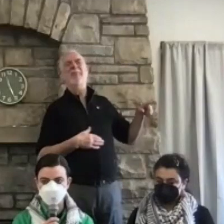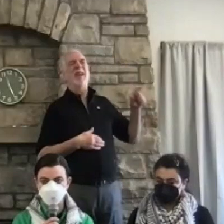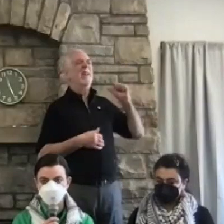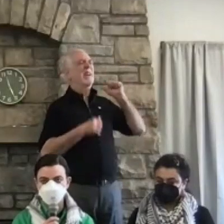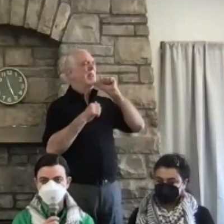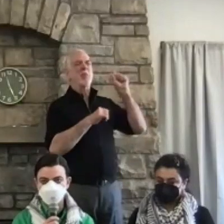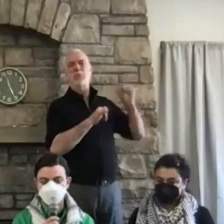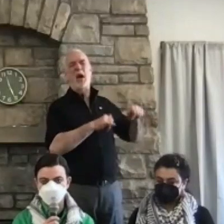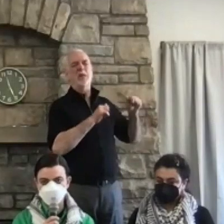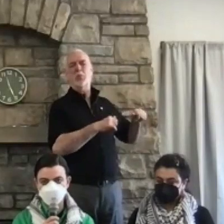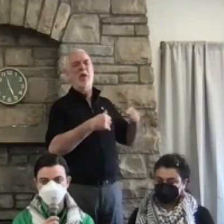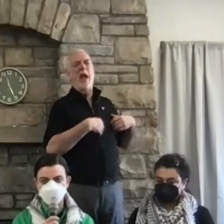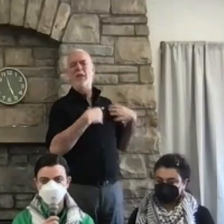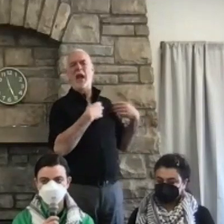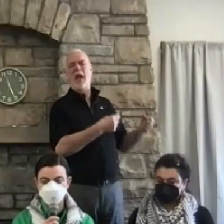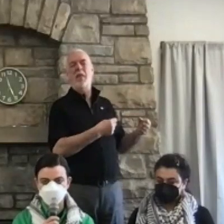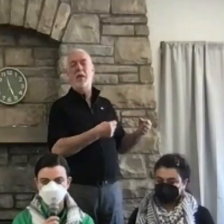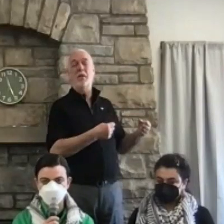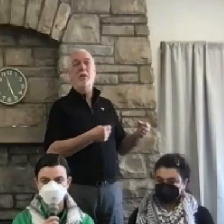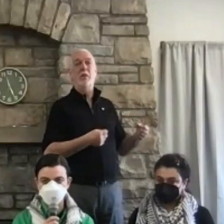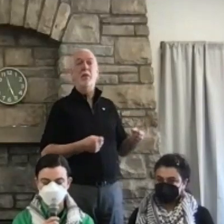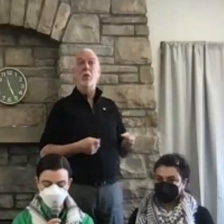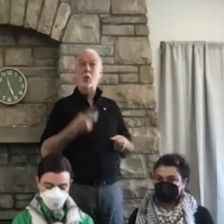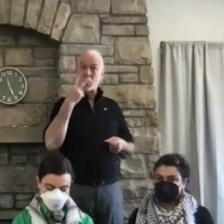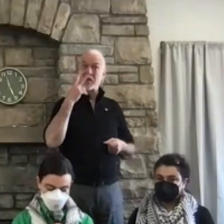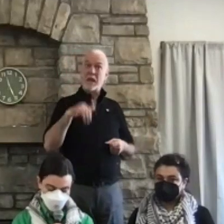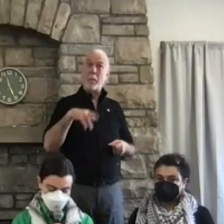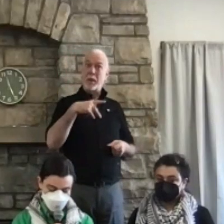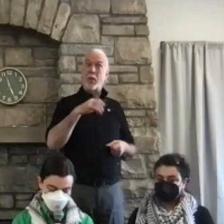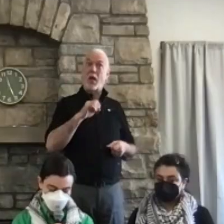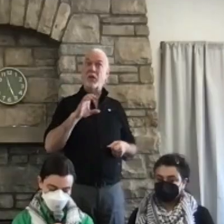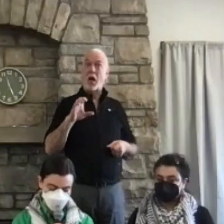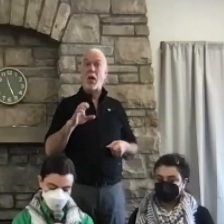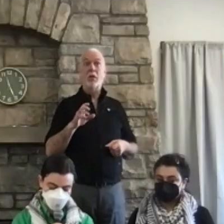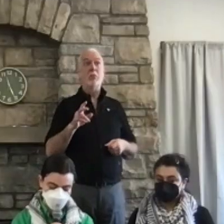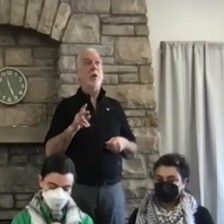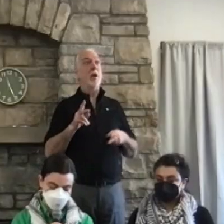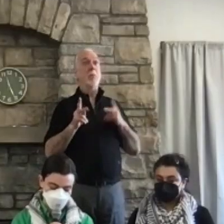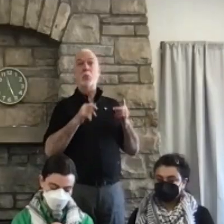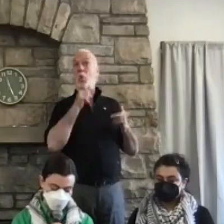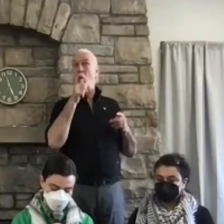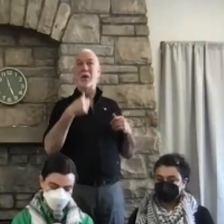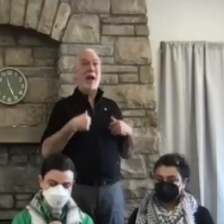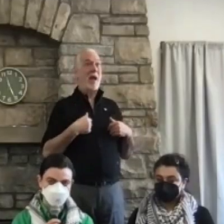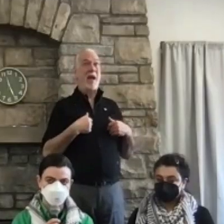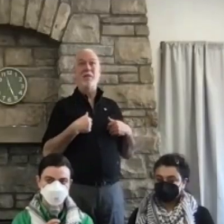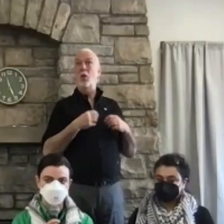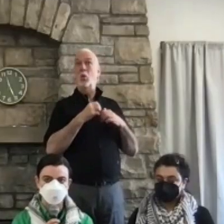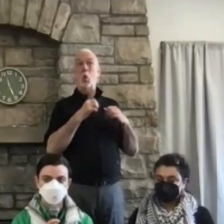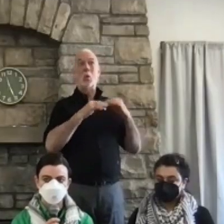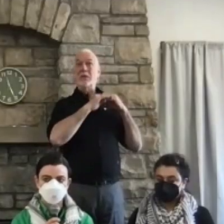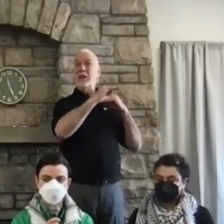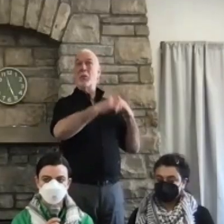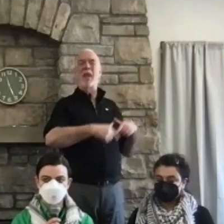this with disabled people, with people of color, with intersex peoples. There's this thought that those bodies are inherently pathological